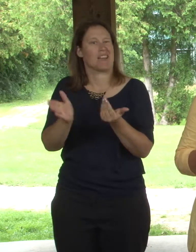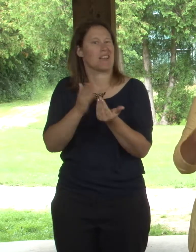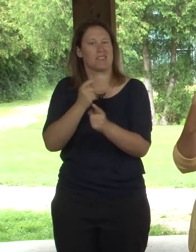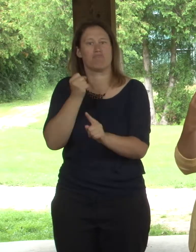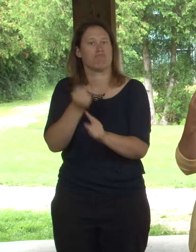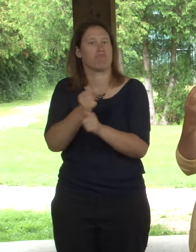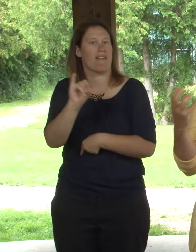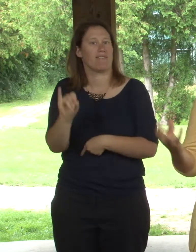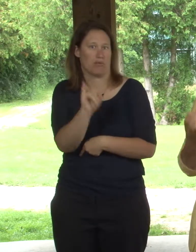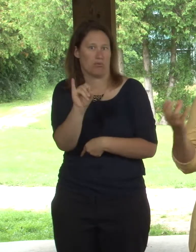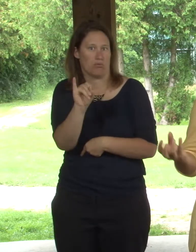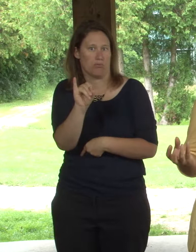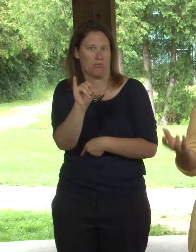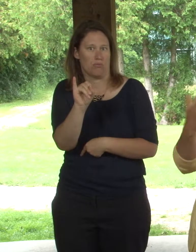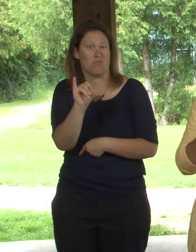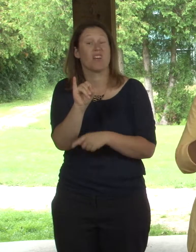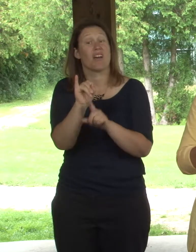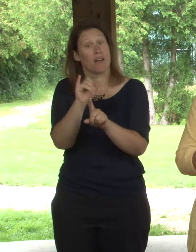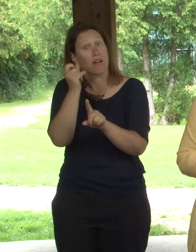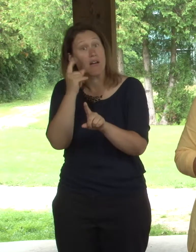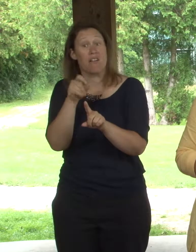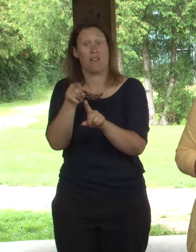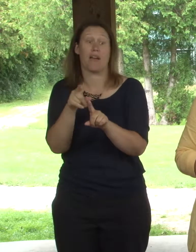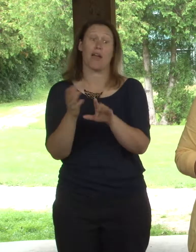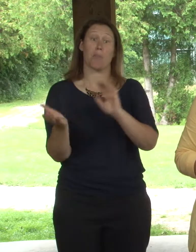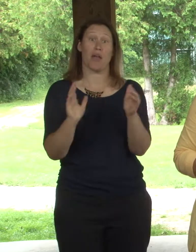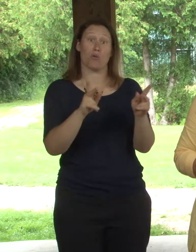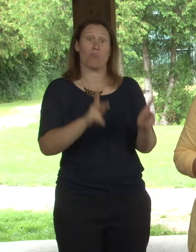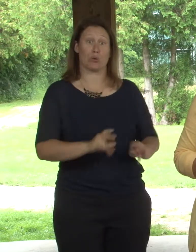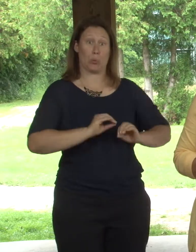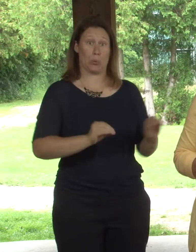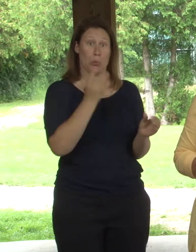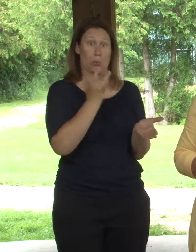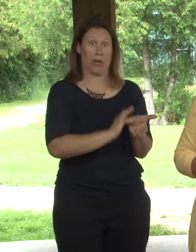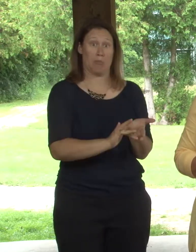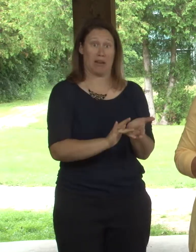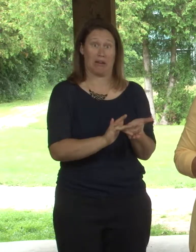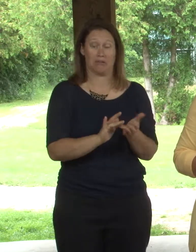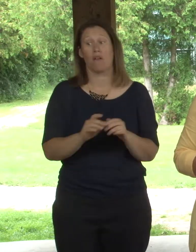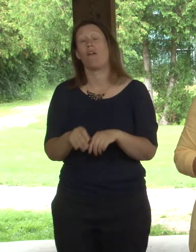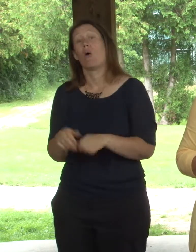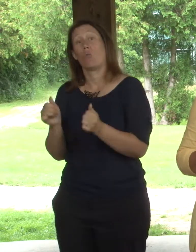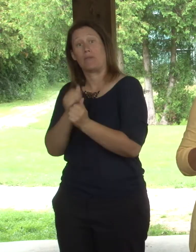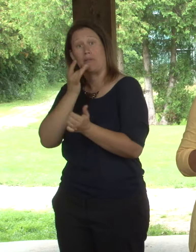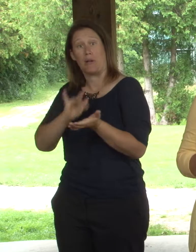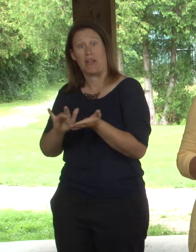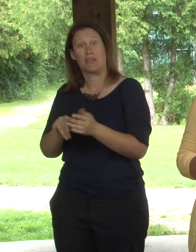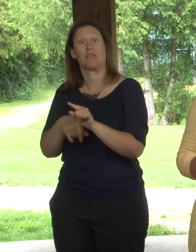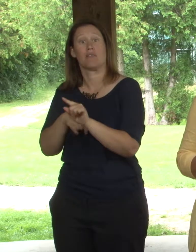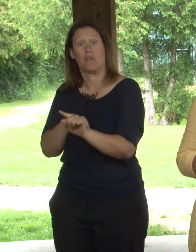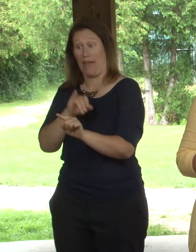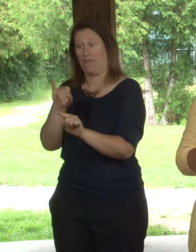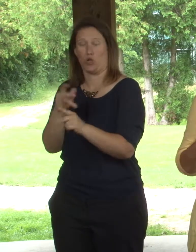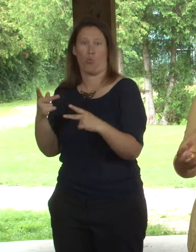and they will be more severe than an individual who may not have the condition of diabetes. You should be